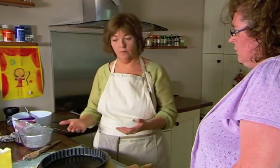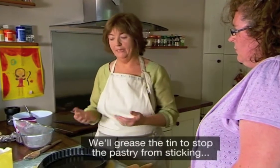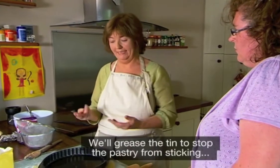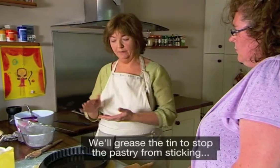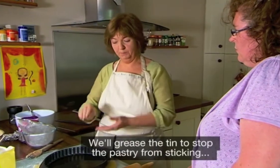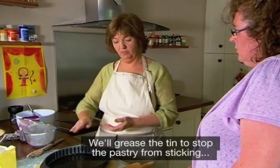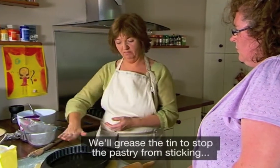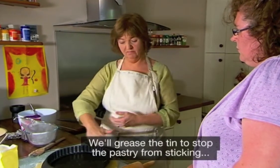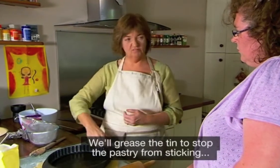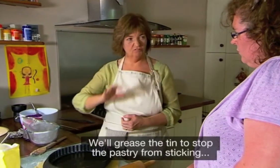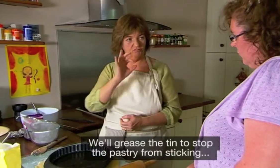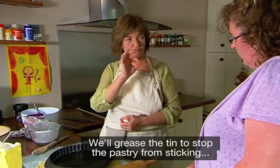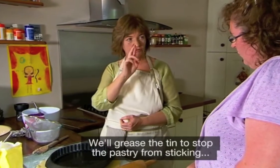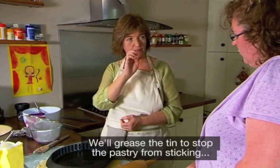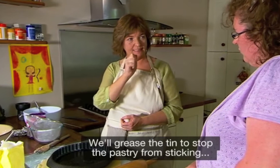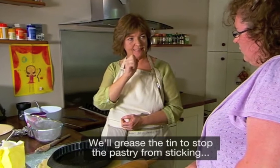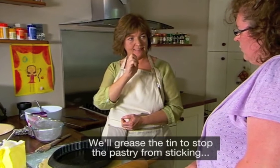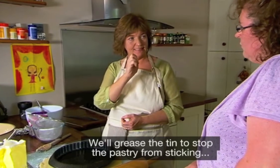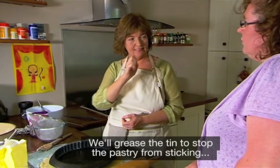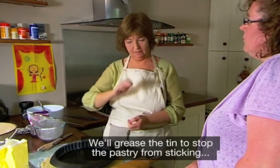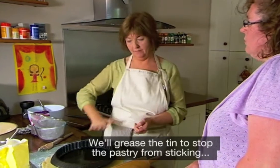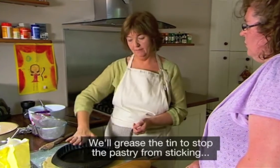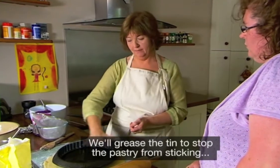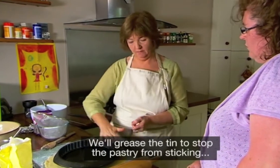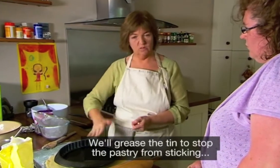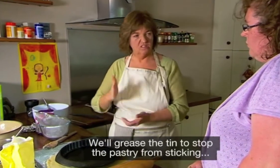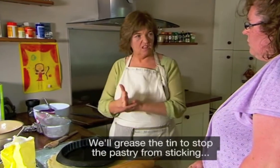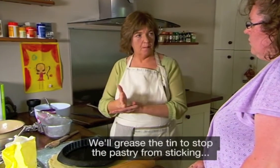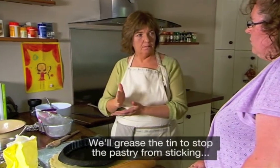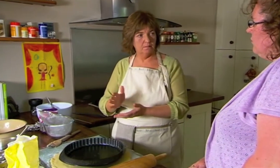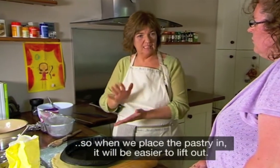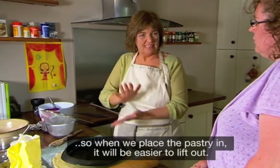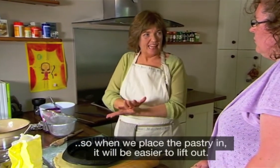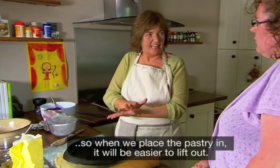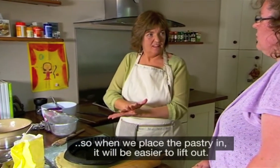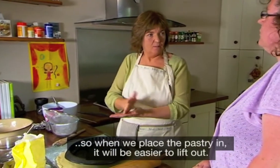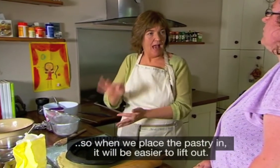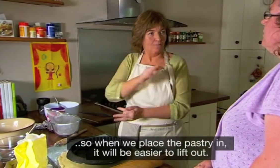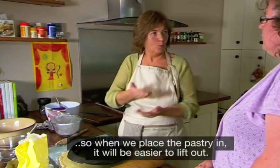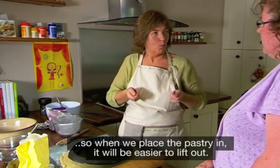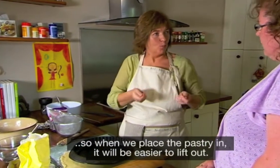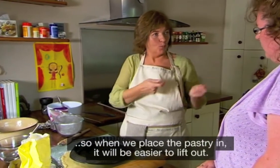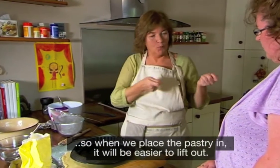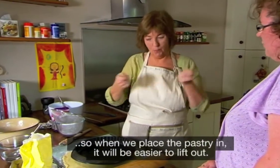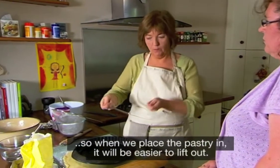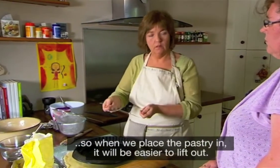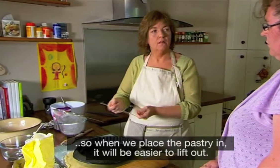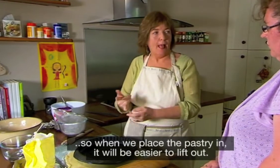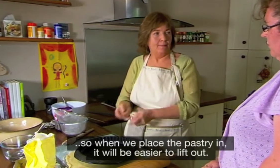We'll grease the tin to stop the pastry from sticking, so when we place the pastry in, it'll be easier